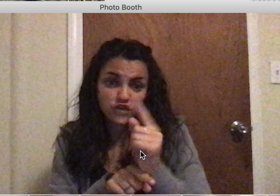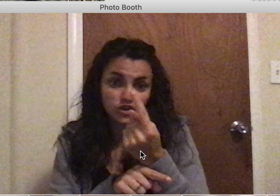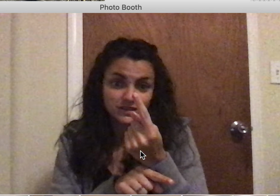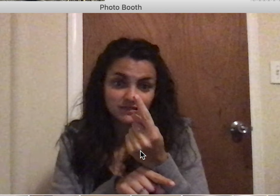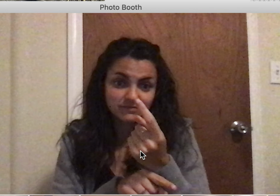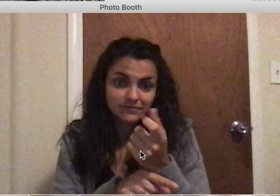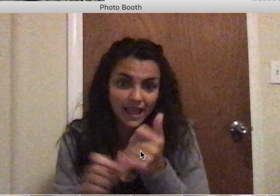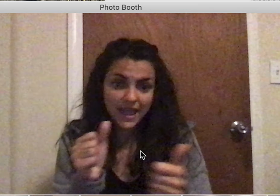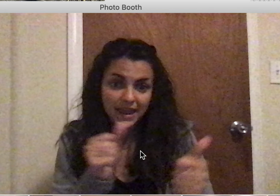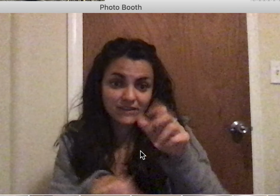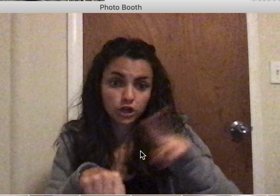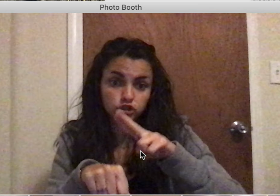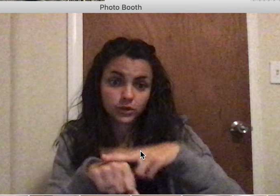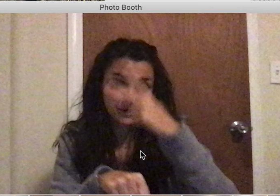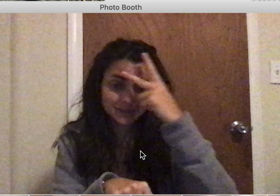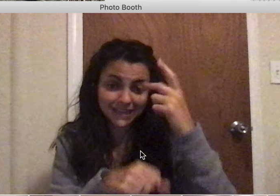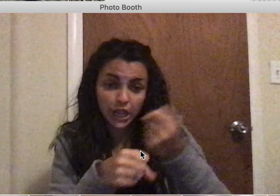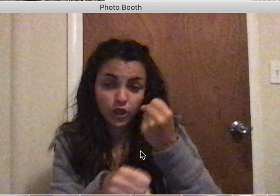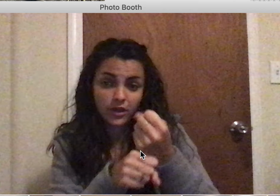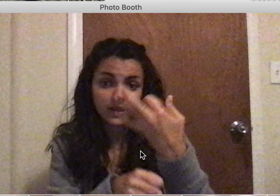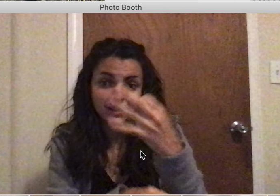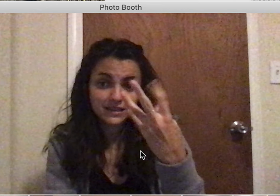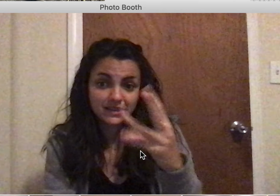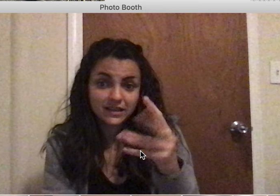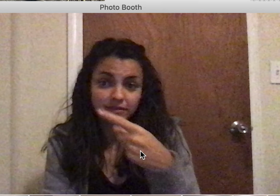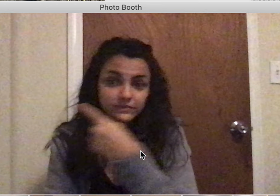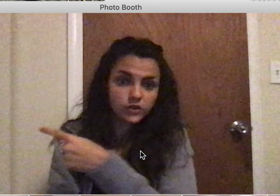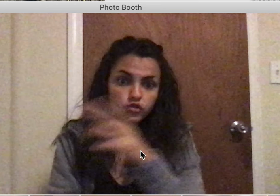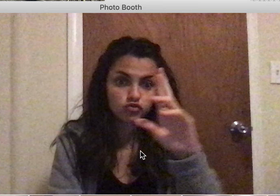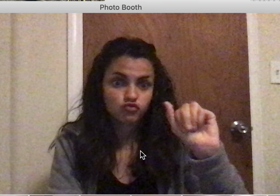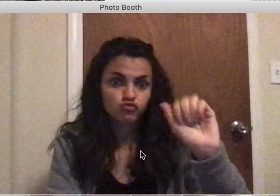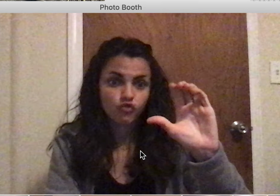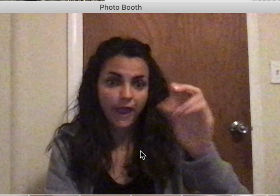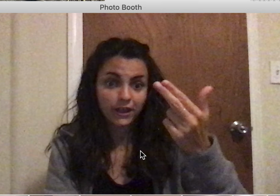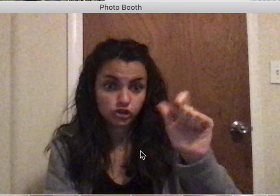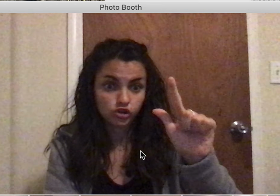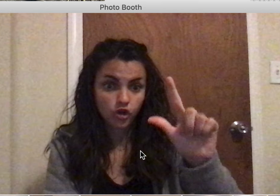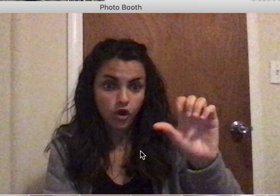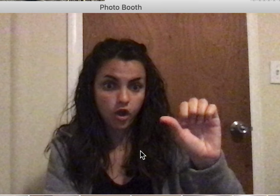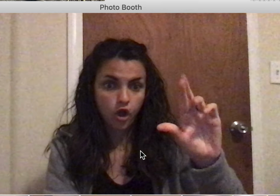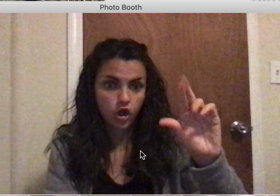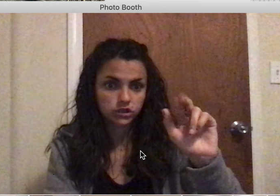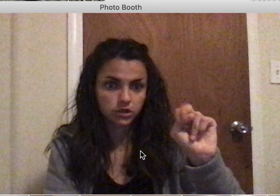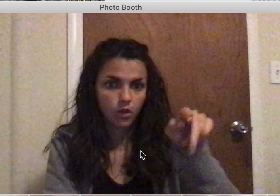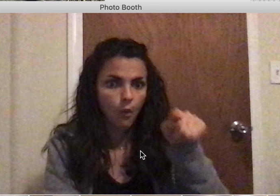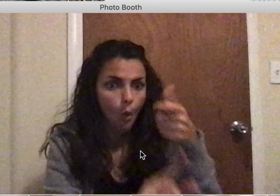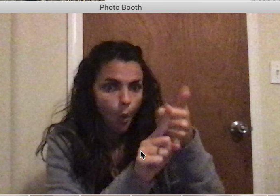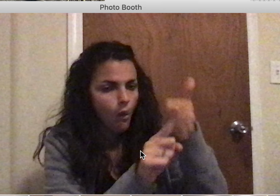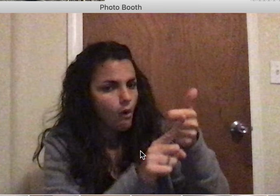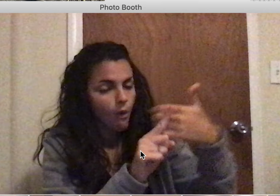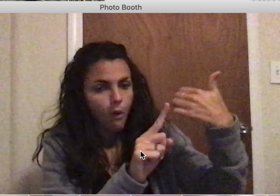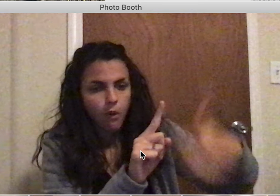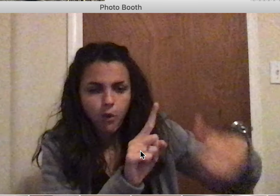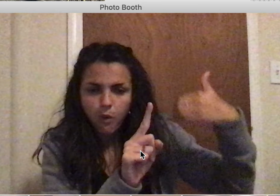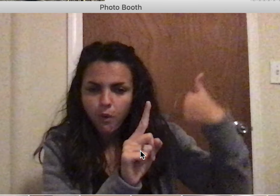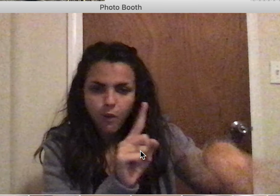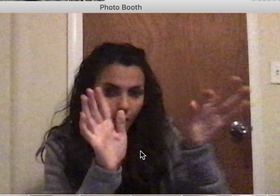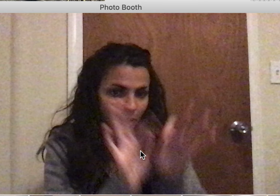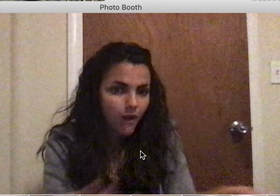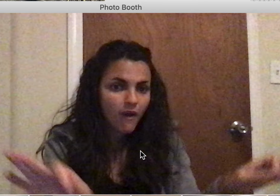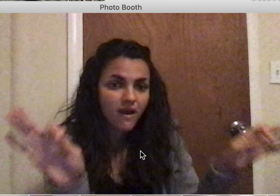Now, Rachel Carson, I'm really going to highlight here because I don't know if you've heard of her or read her book,